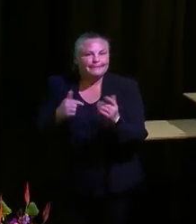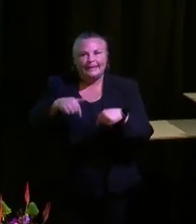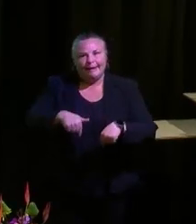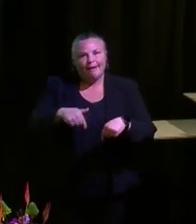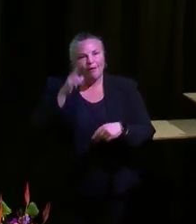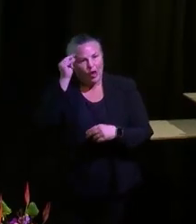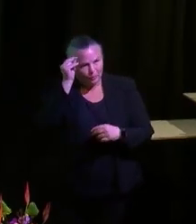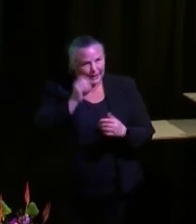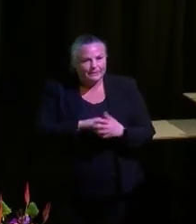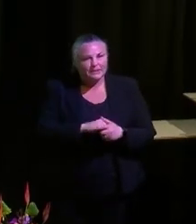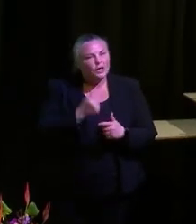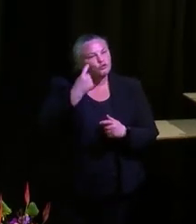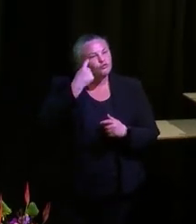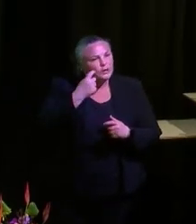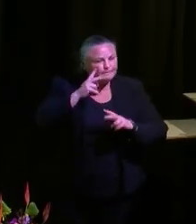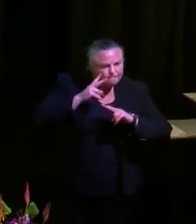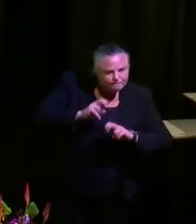into those kind of archival